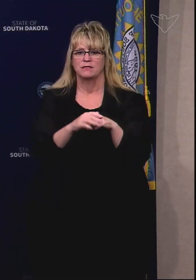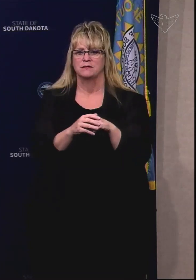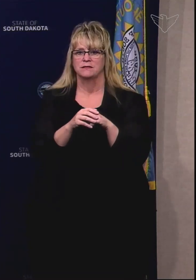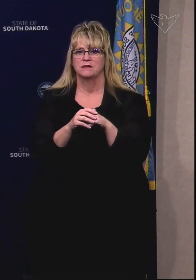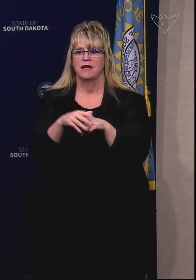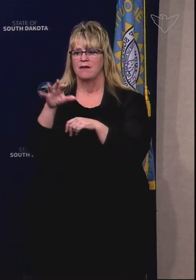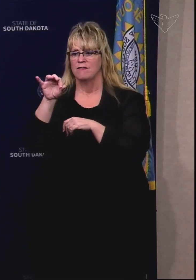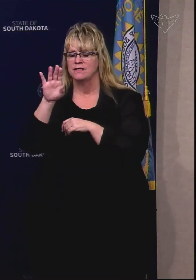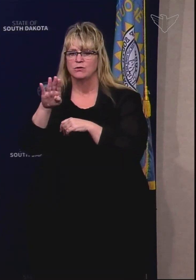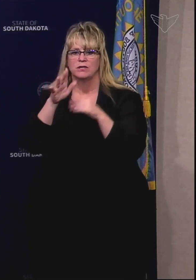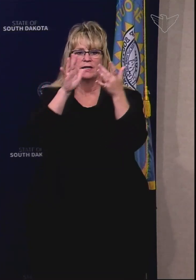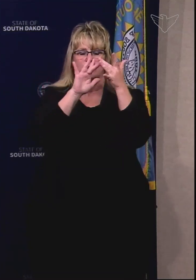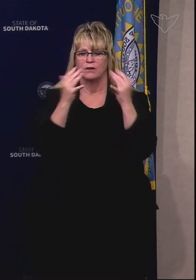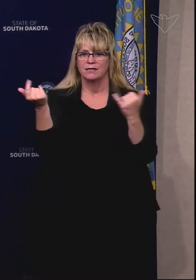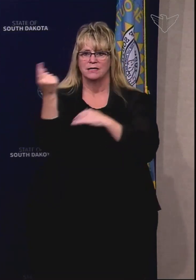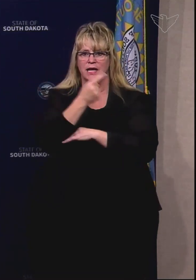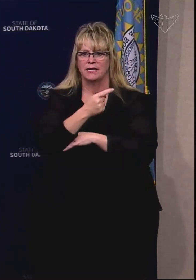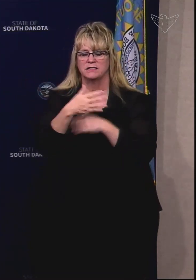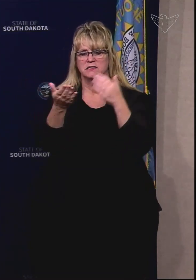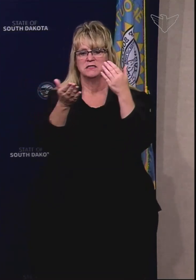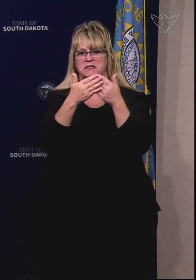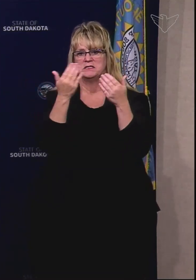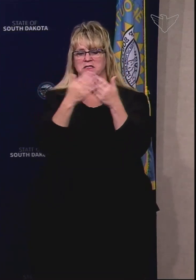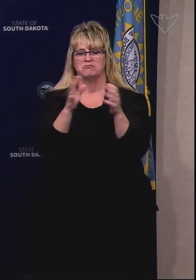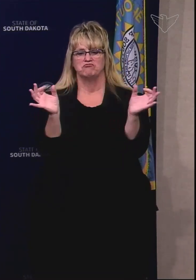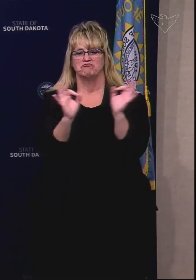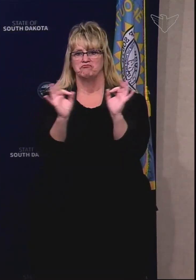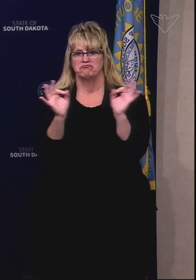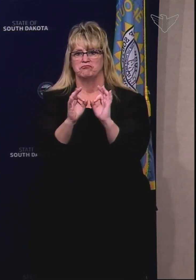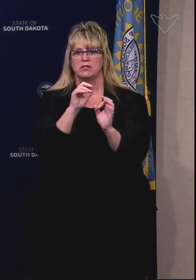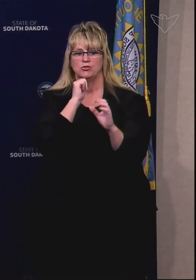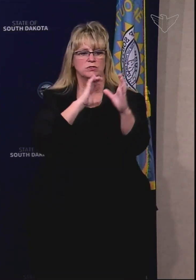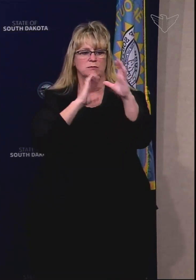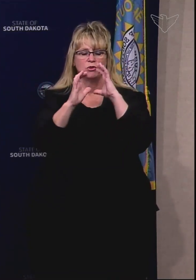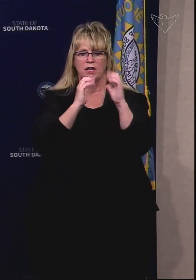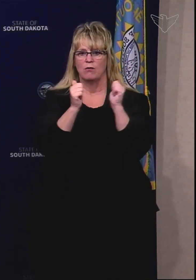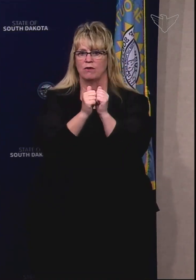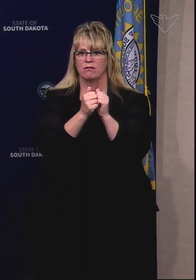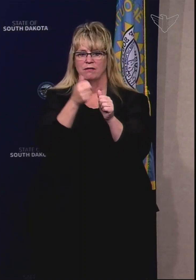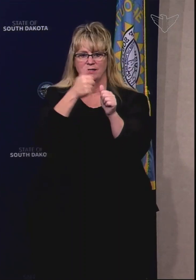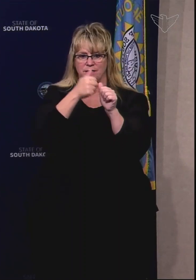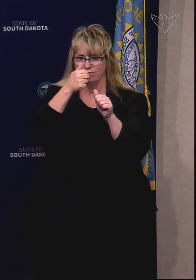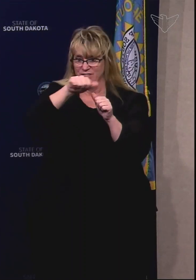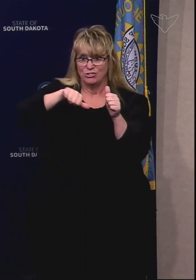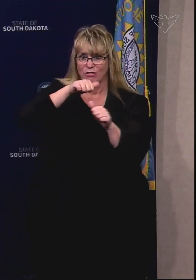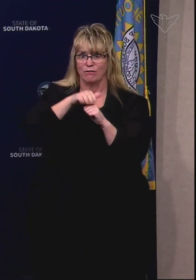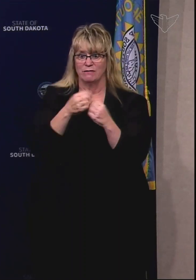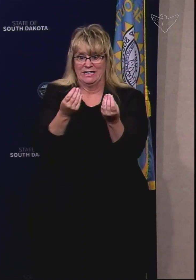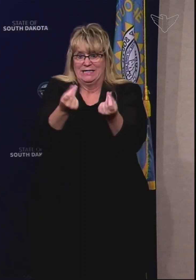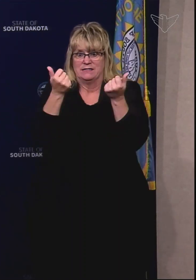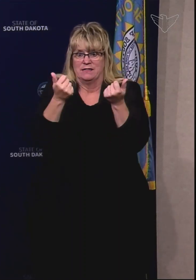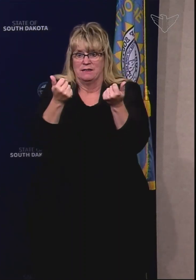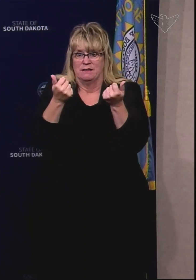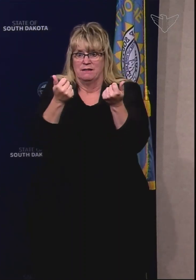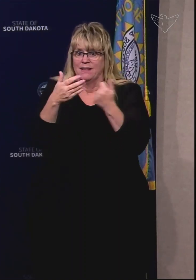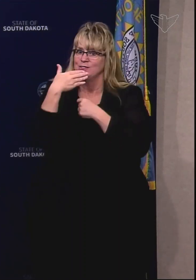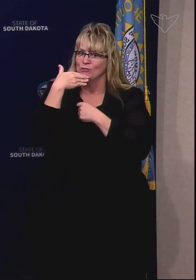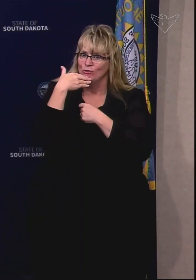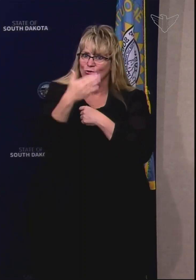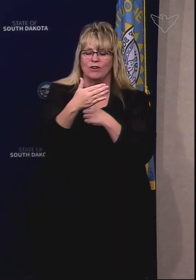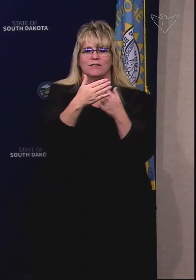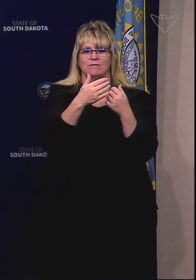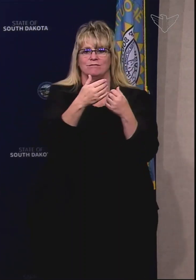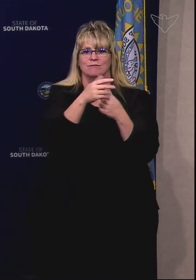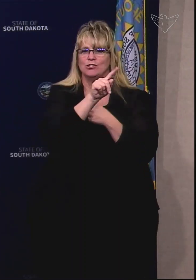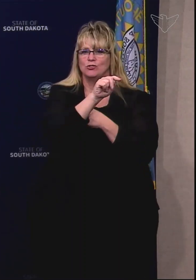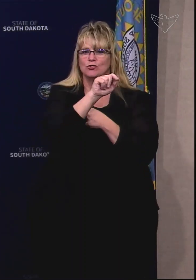and the internet today have made it very easy for us to communicate with each other, instantly, in fact. That's a great tool,